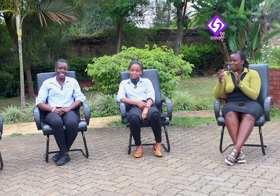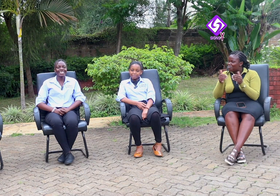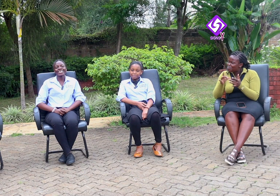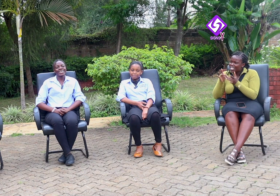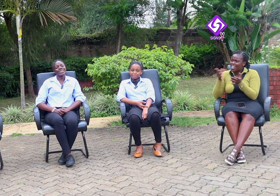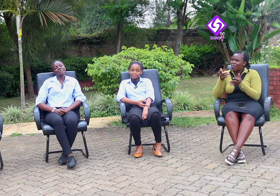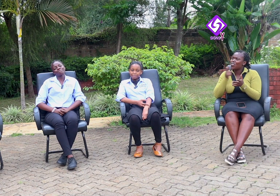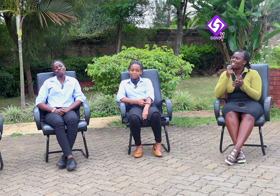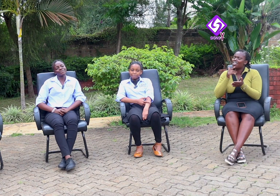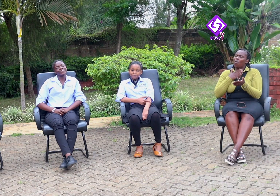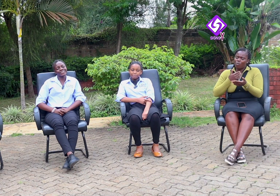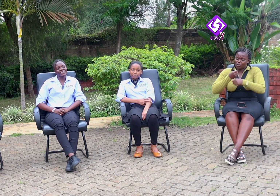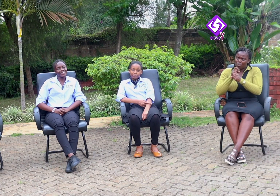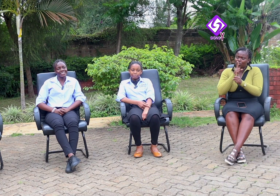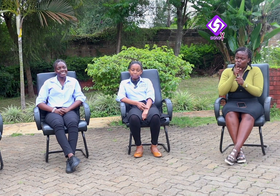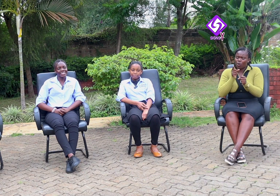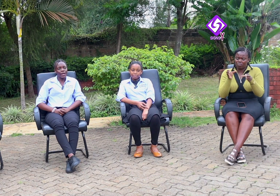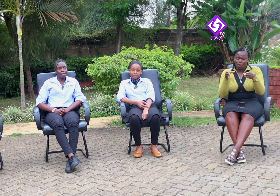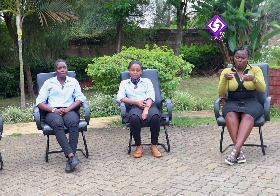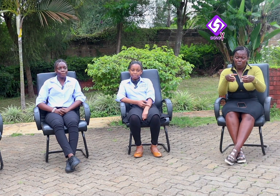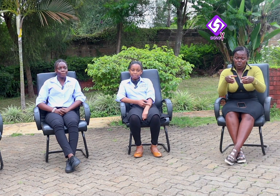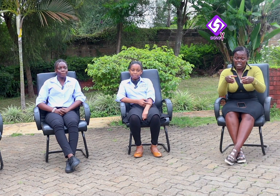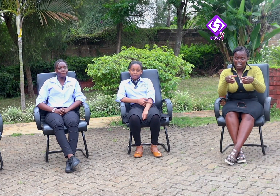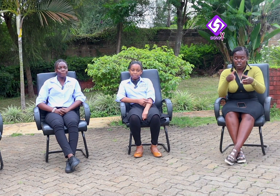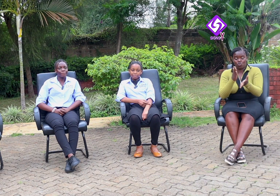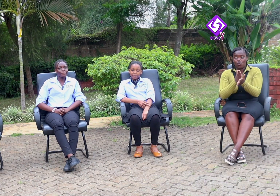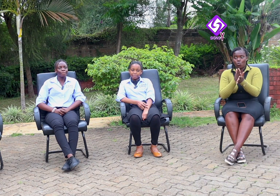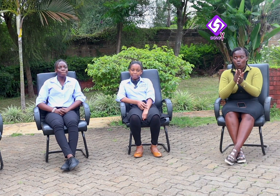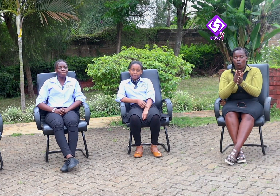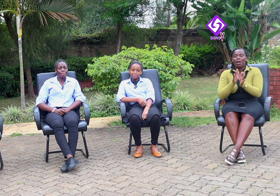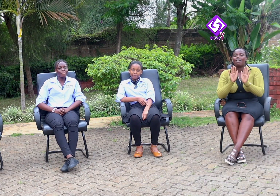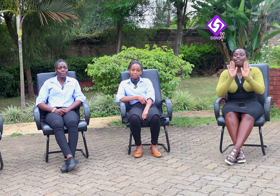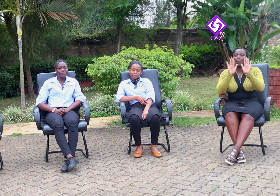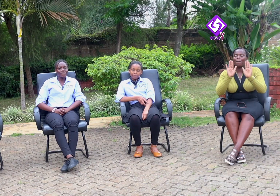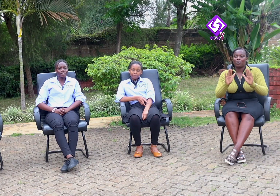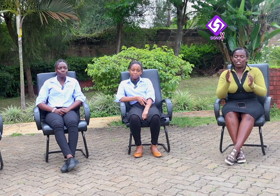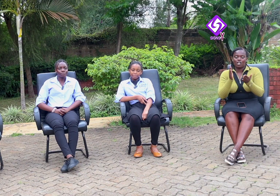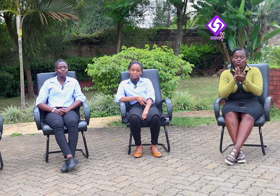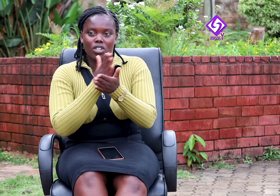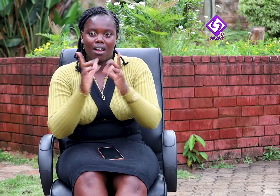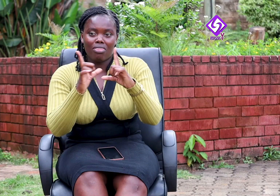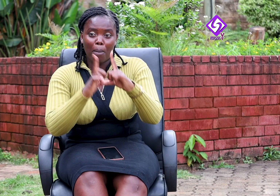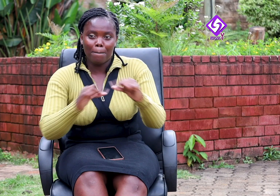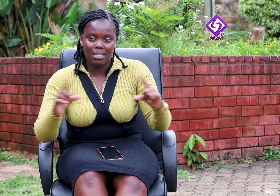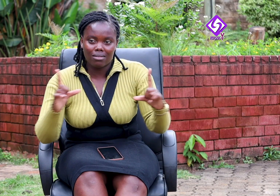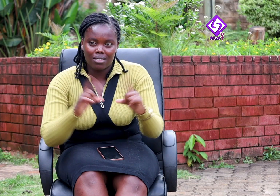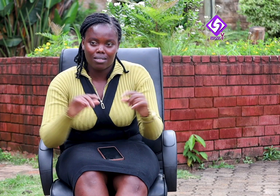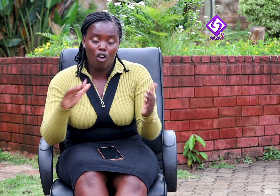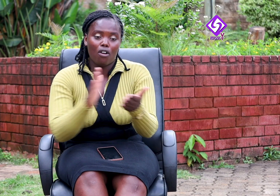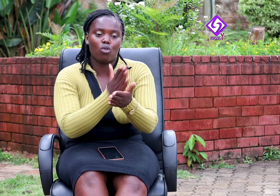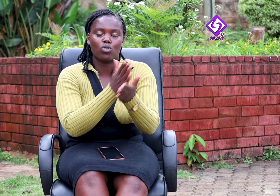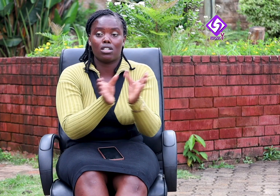Good job. Especially where you mentioned about you want to ensure that the community is well involved. So it is